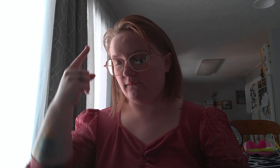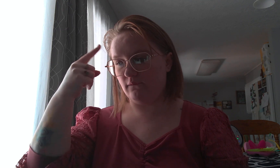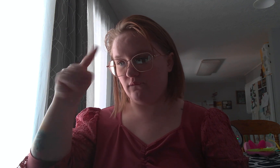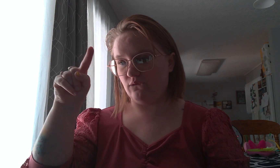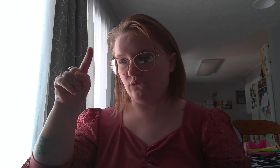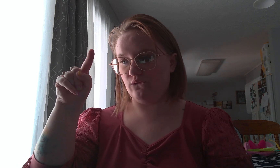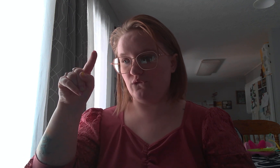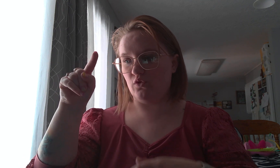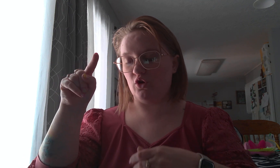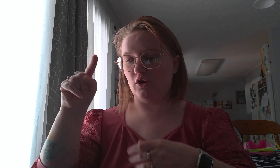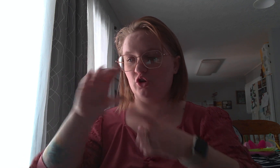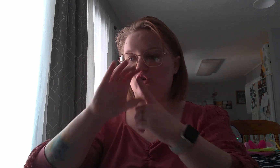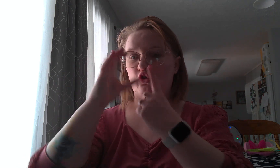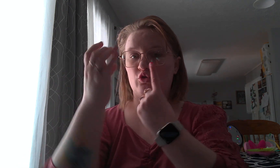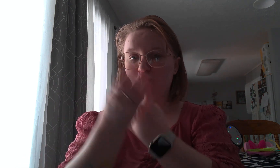room look like